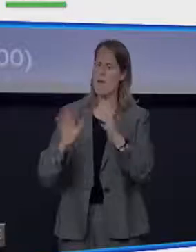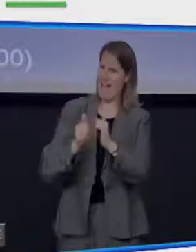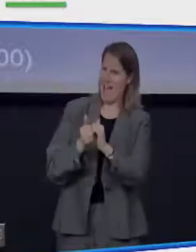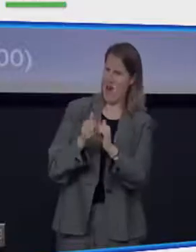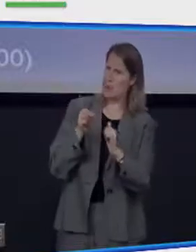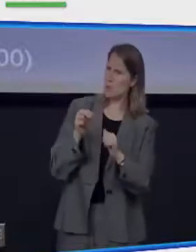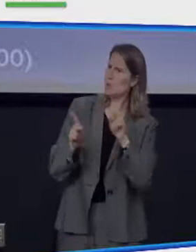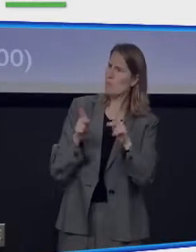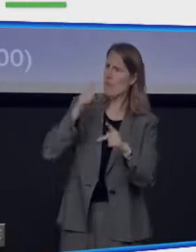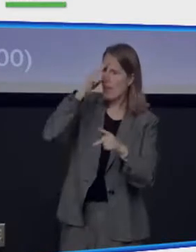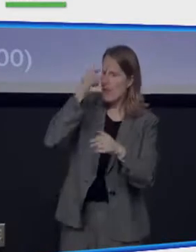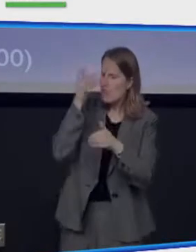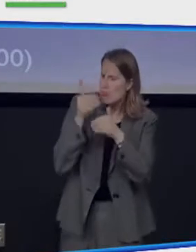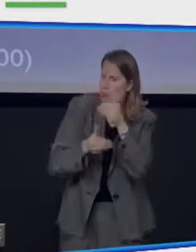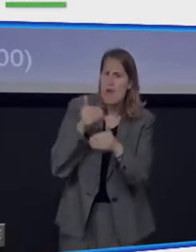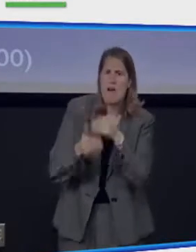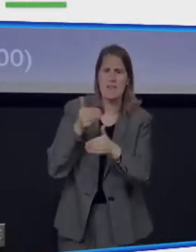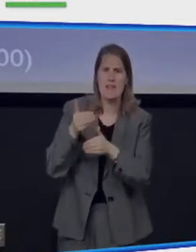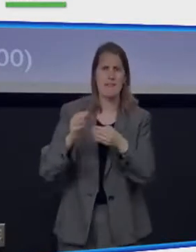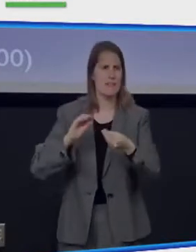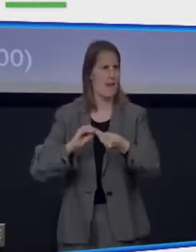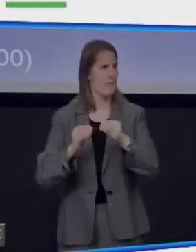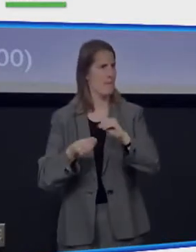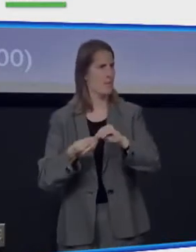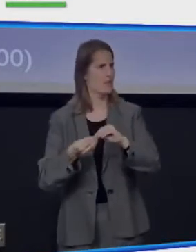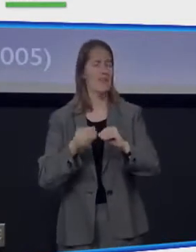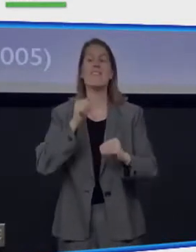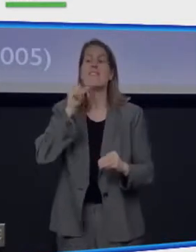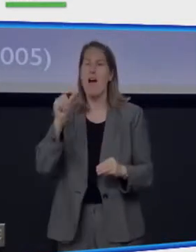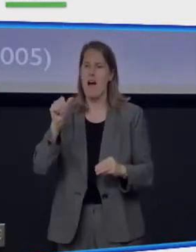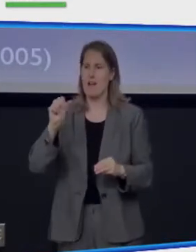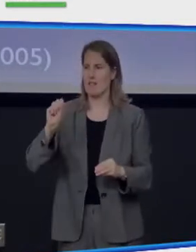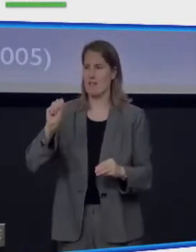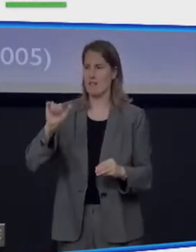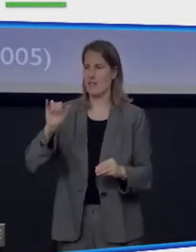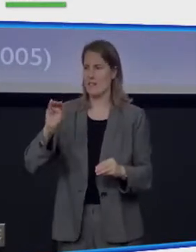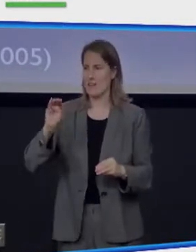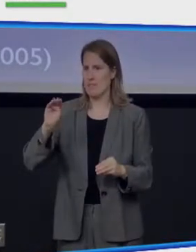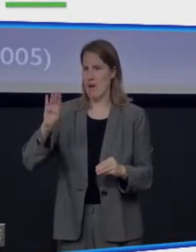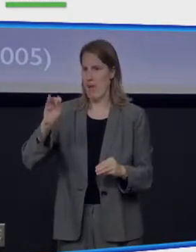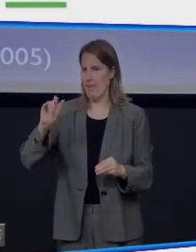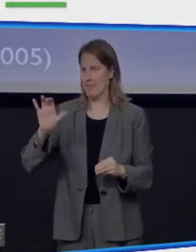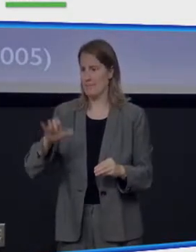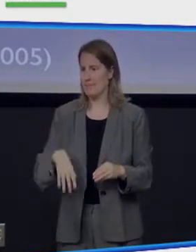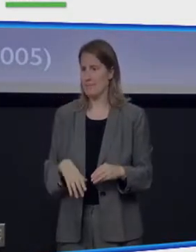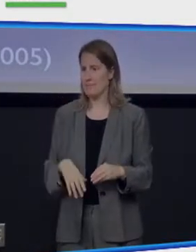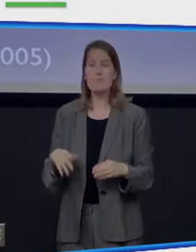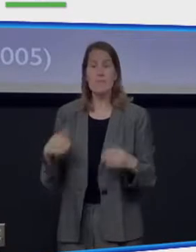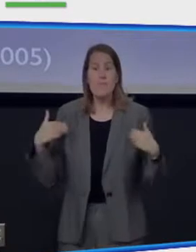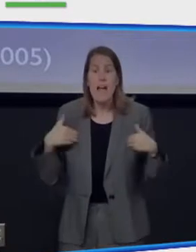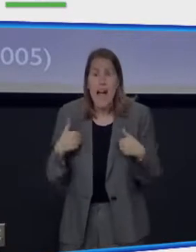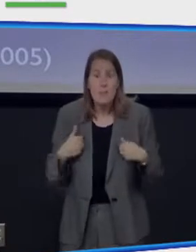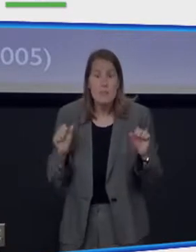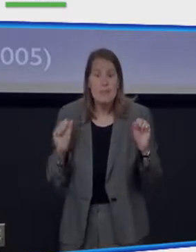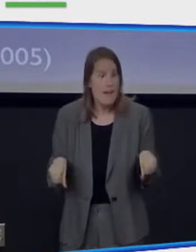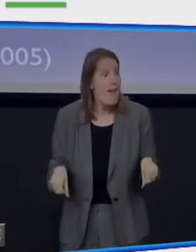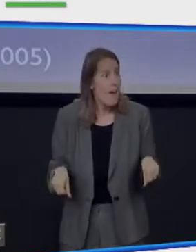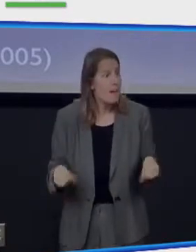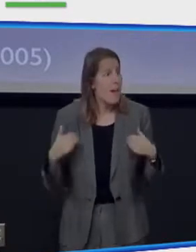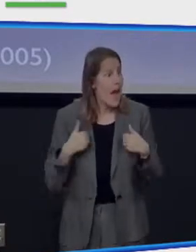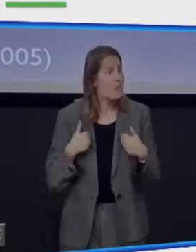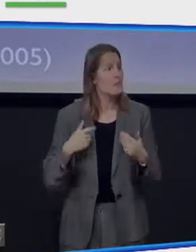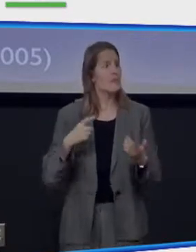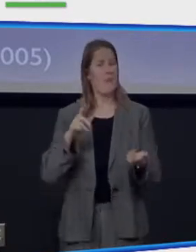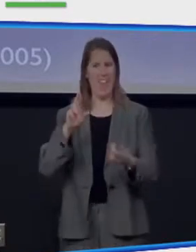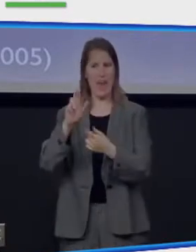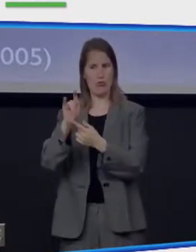numbers, non-symbolic representation of numbers. As you will see, also animals show this ratio-dependent